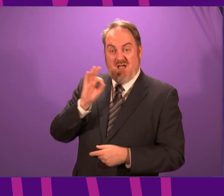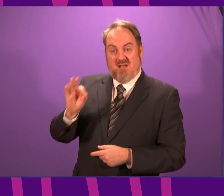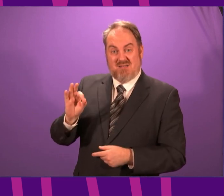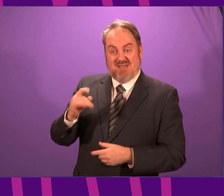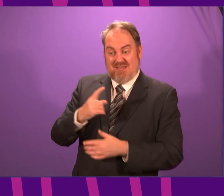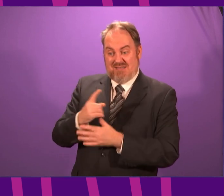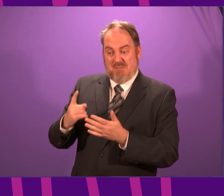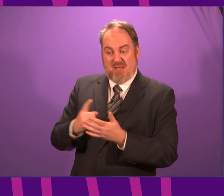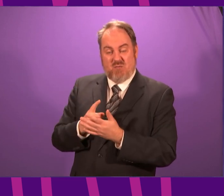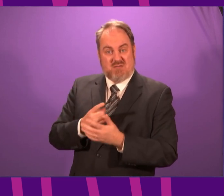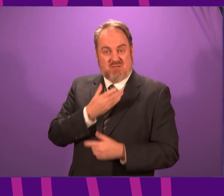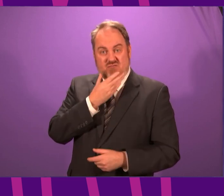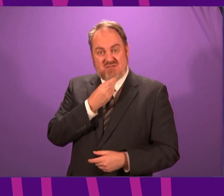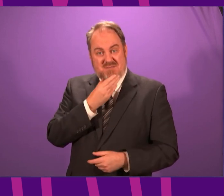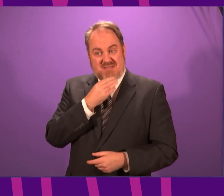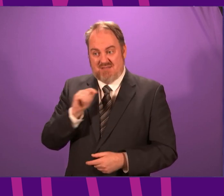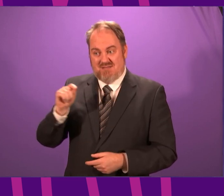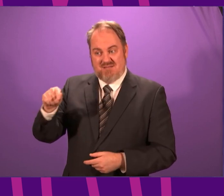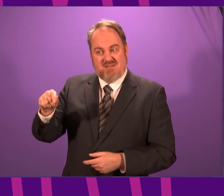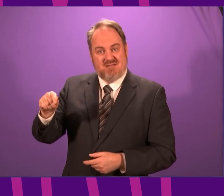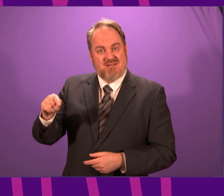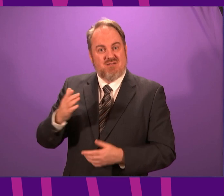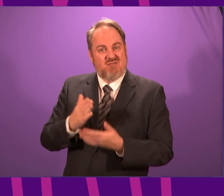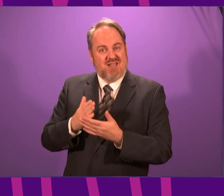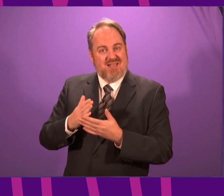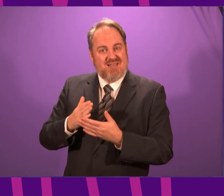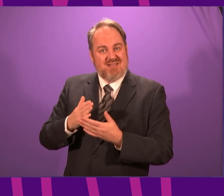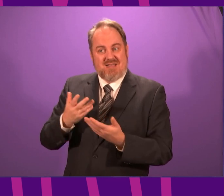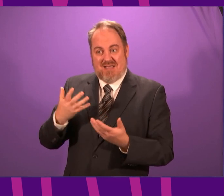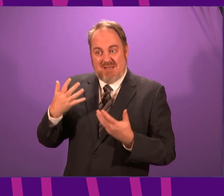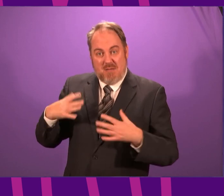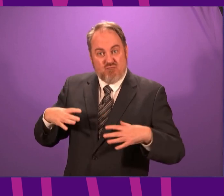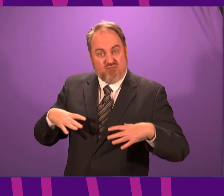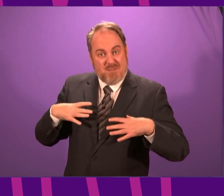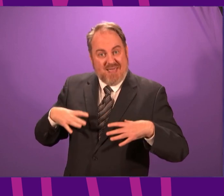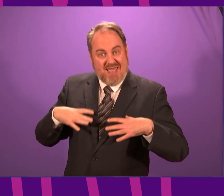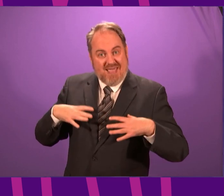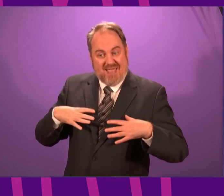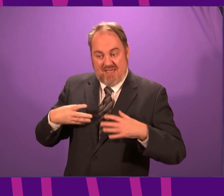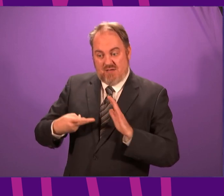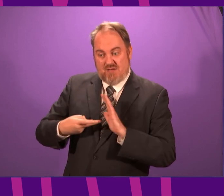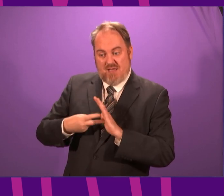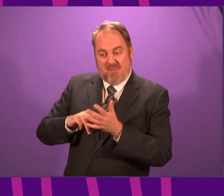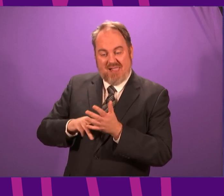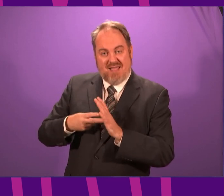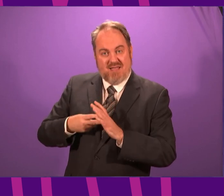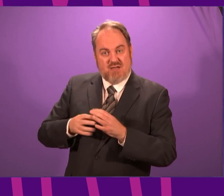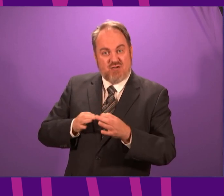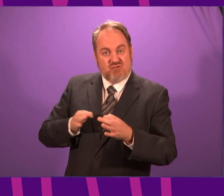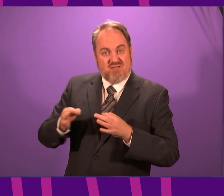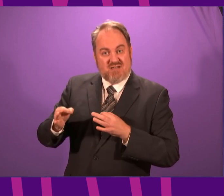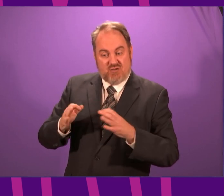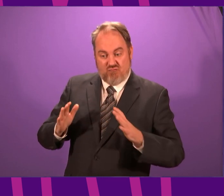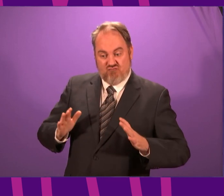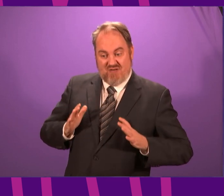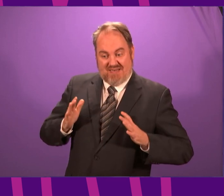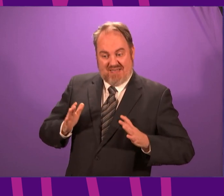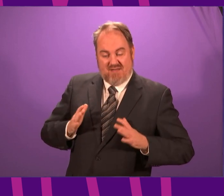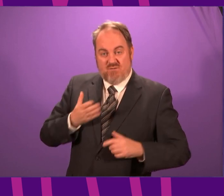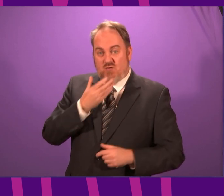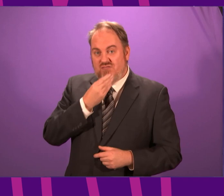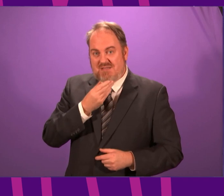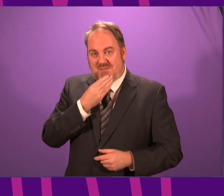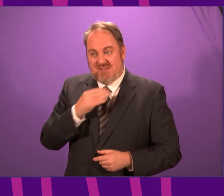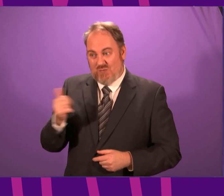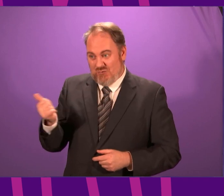for a Christmas strategy to be developed, to have a look at. We don't know what that would be, but we'd like that to be looked at,